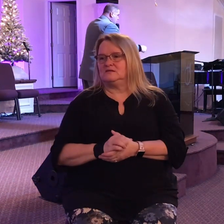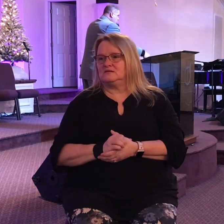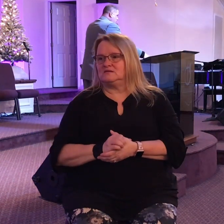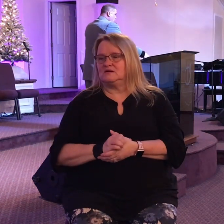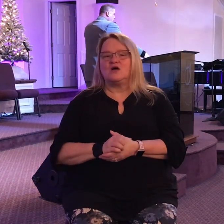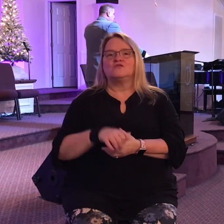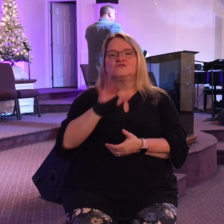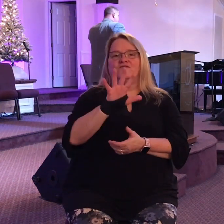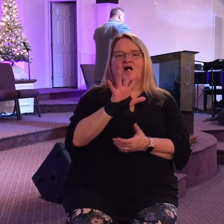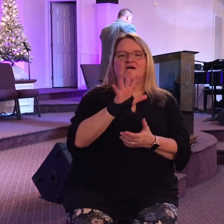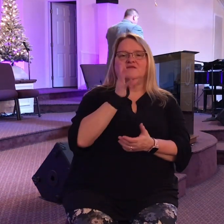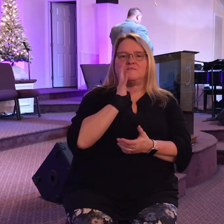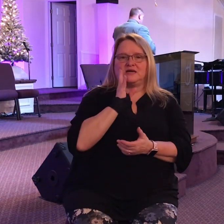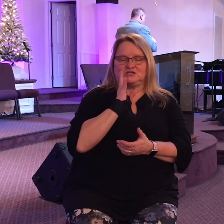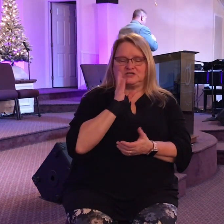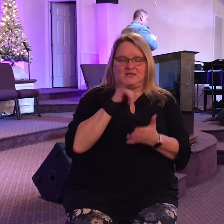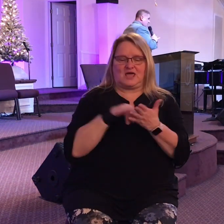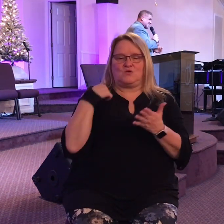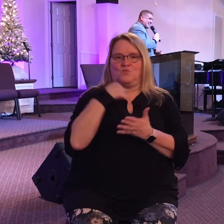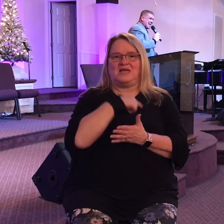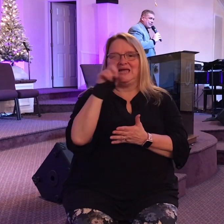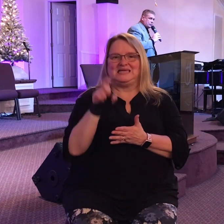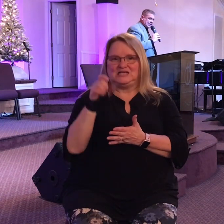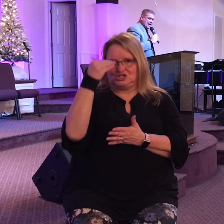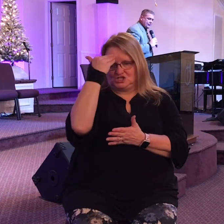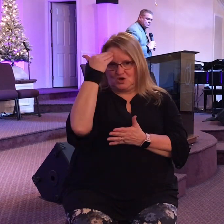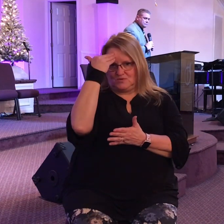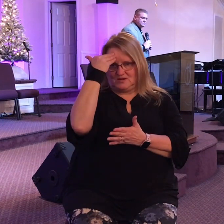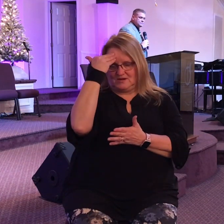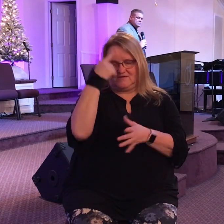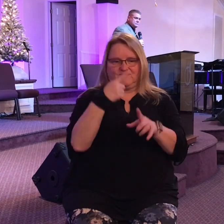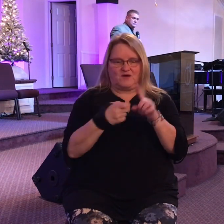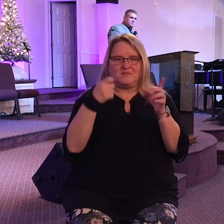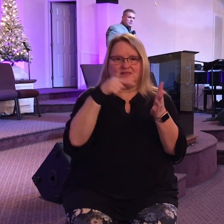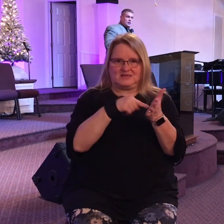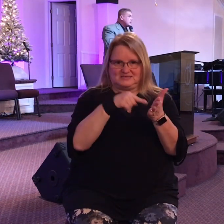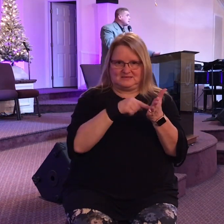series. Number one, the purpose of the church is for us to gather together.